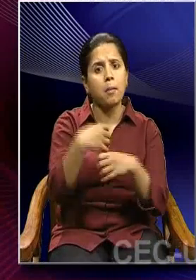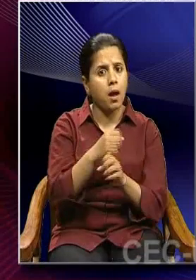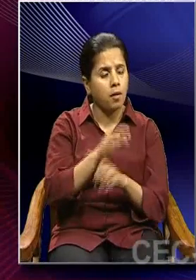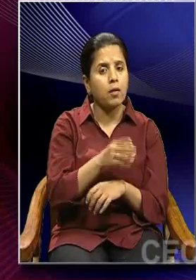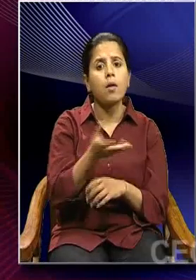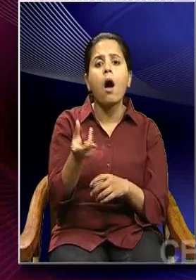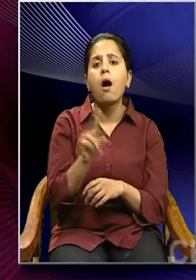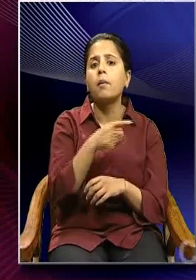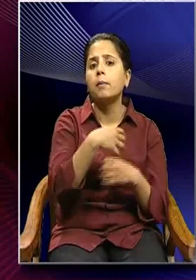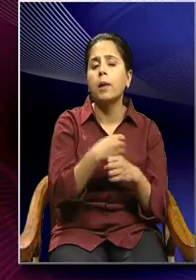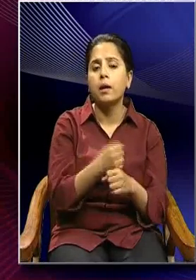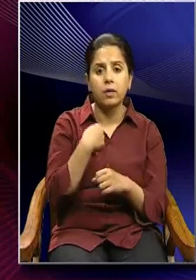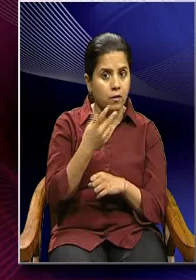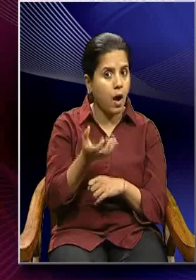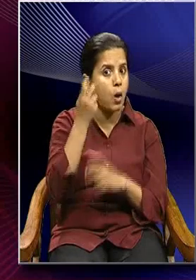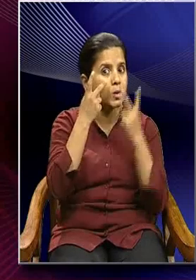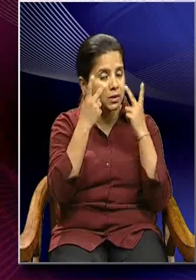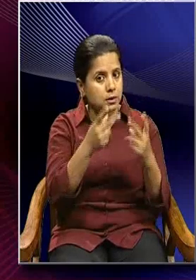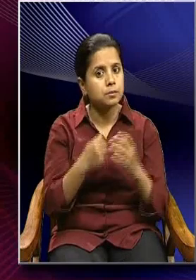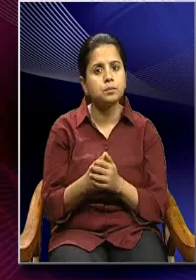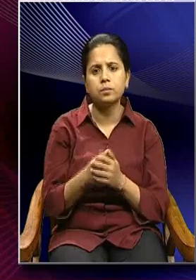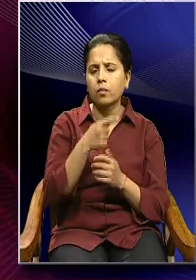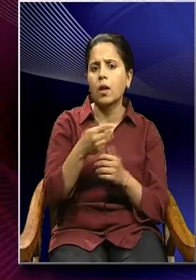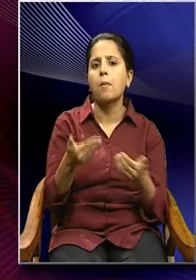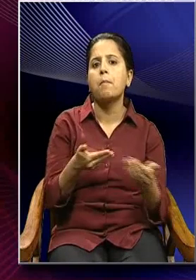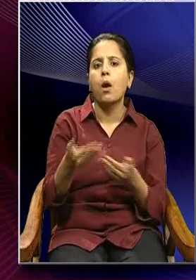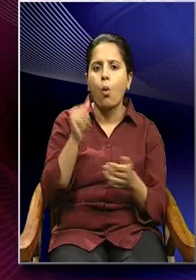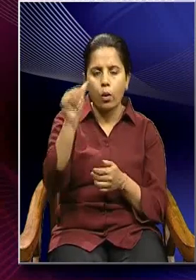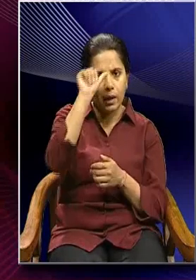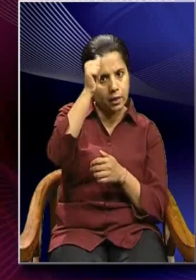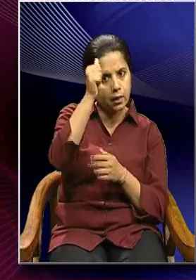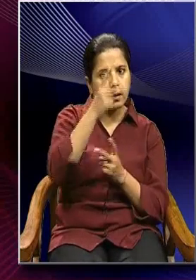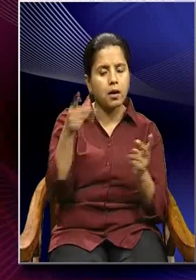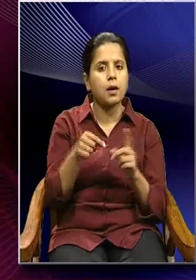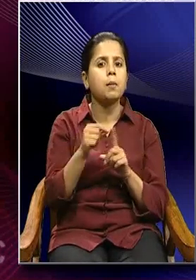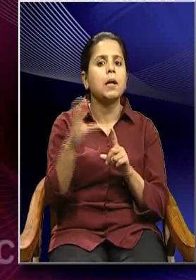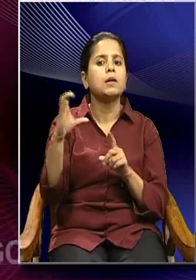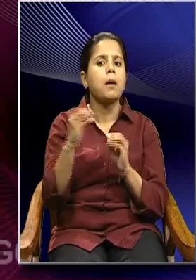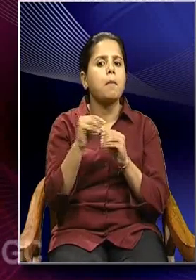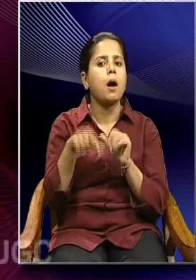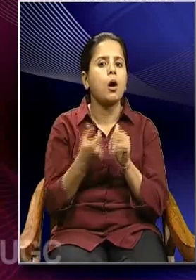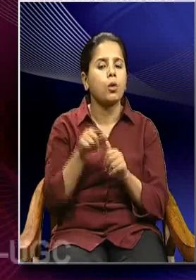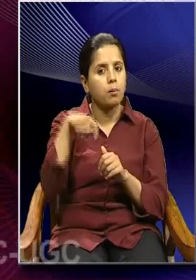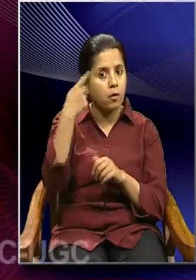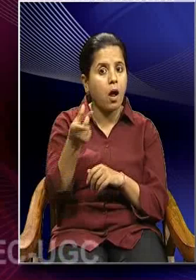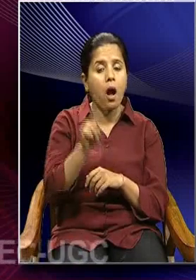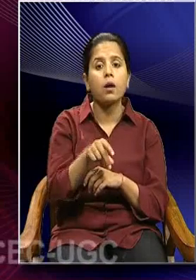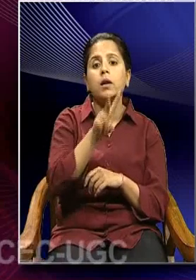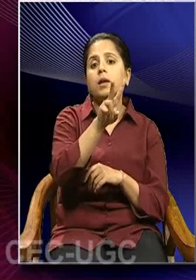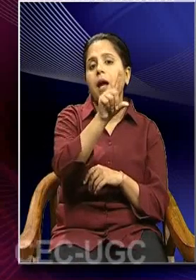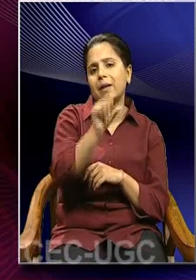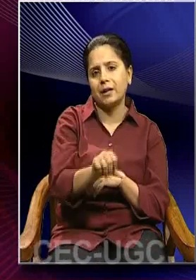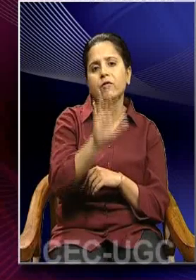was made. We find that in Bengali and Hindi, P.C. Barua made this film. Then again in